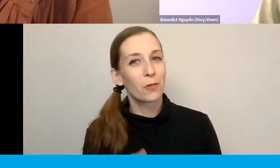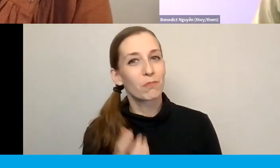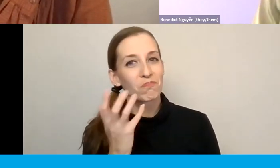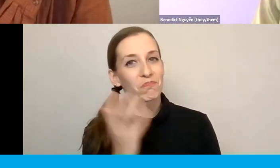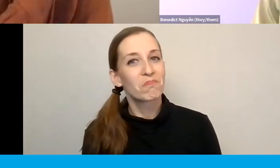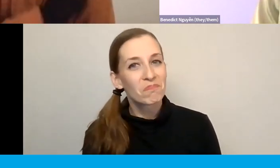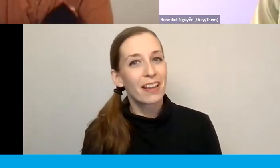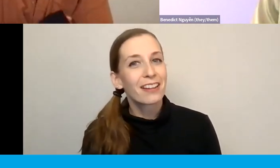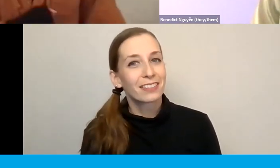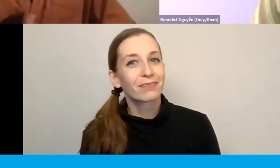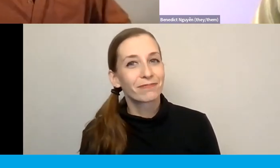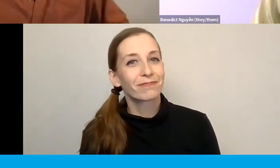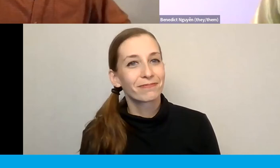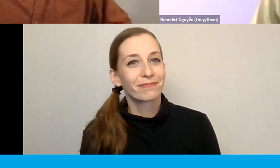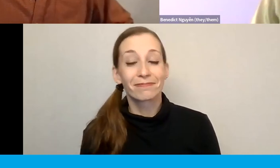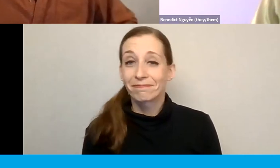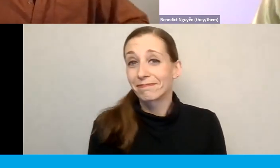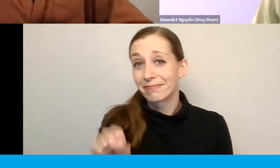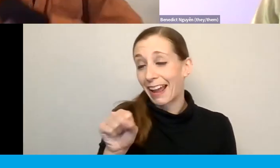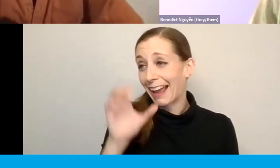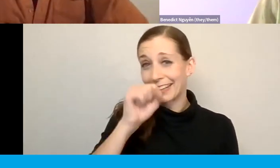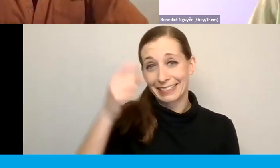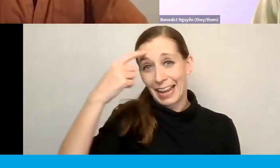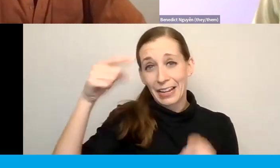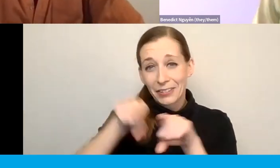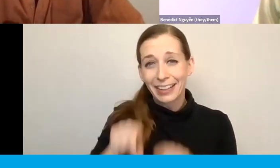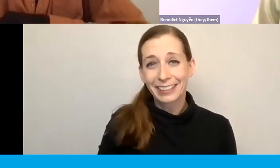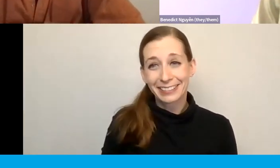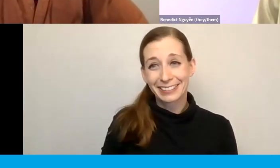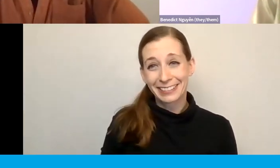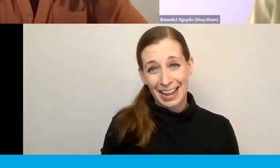Yeah, I would agree, and I appreciate you saying that.